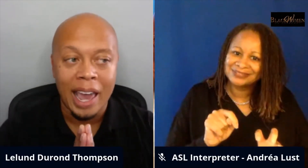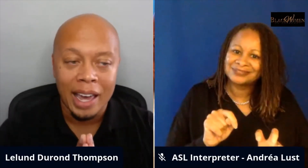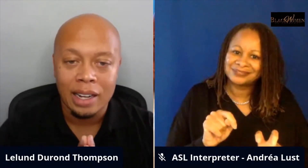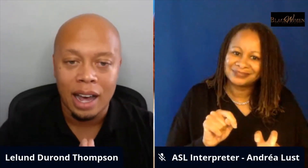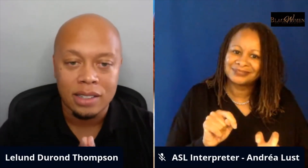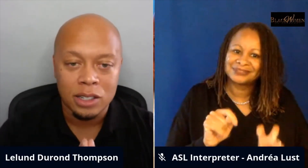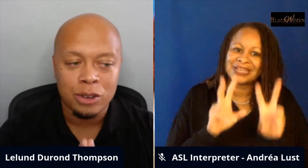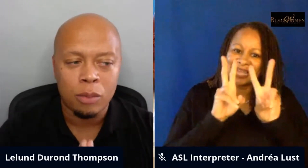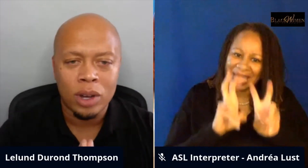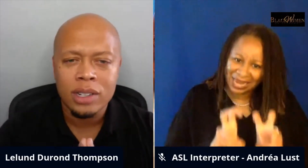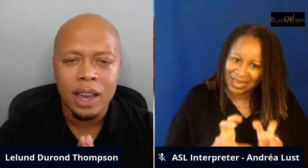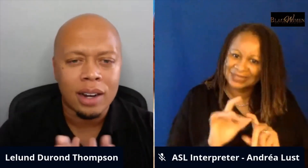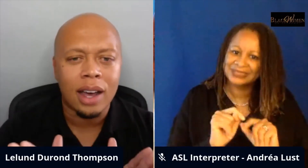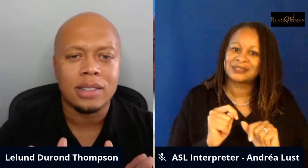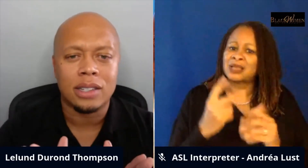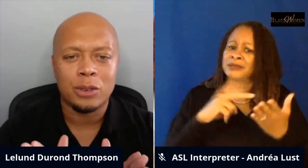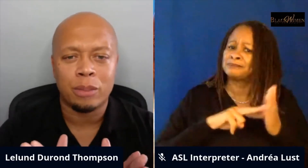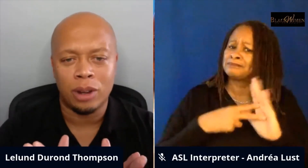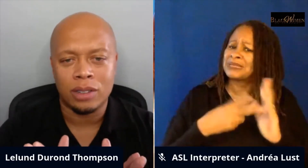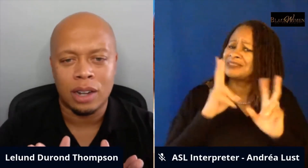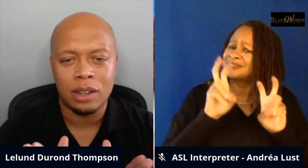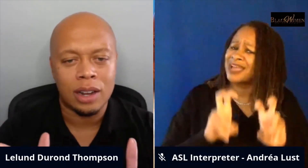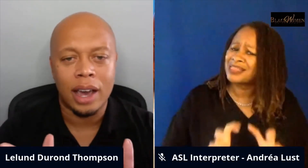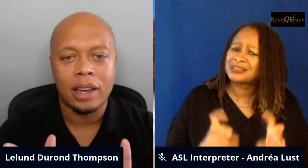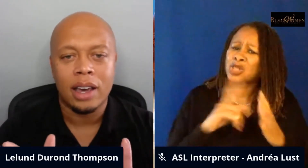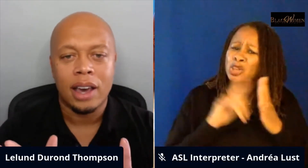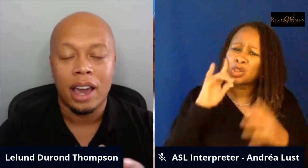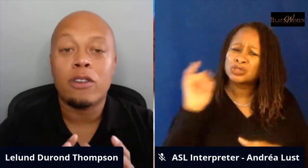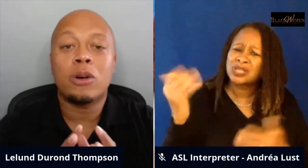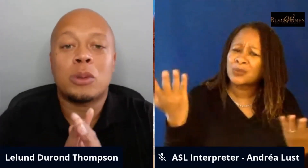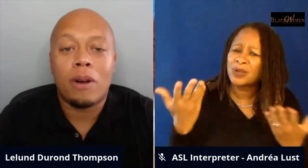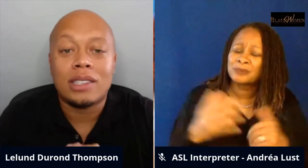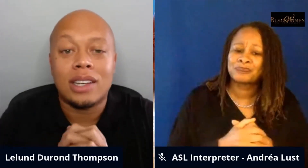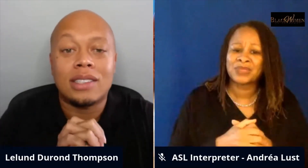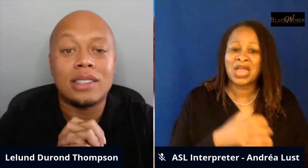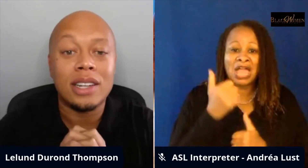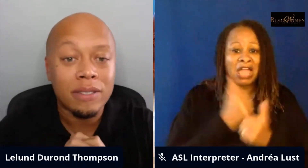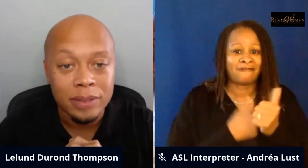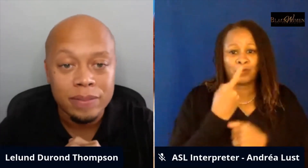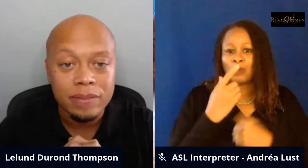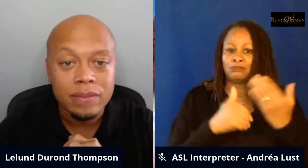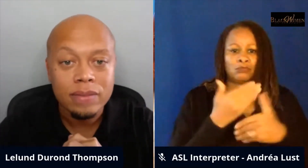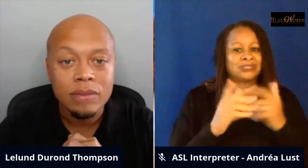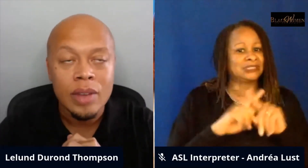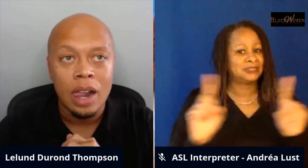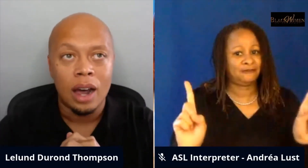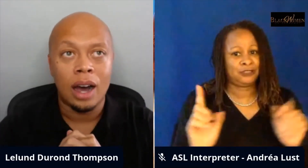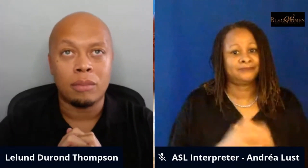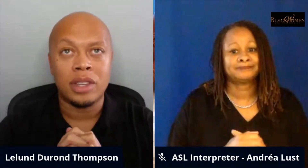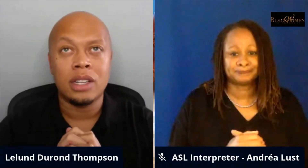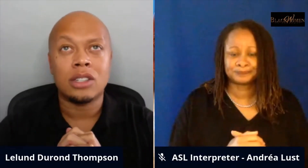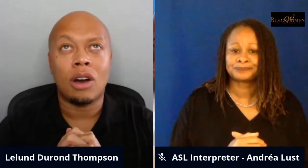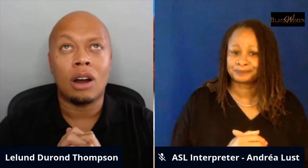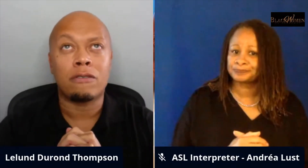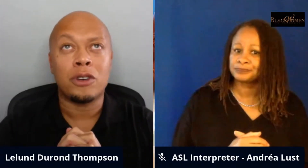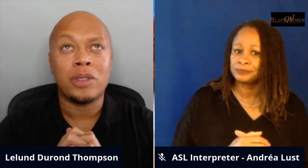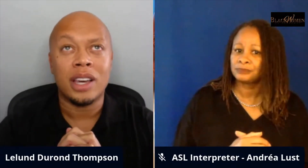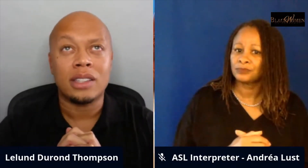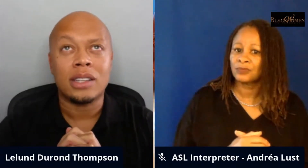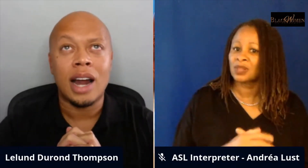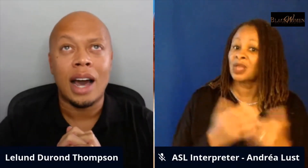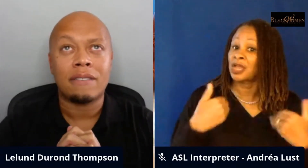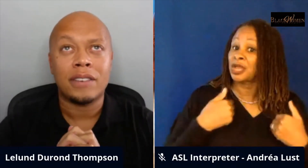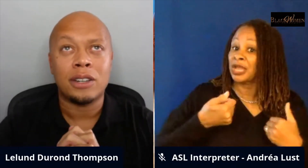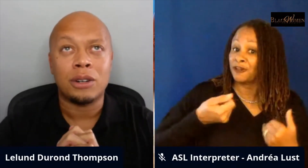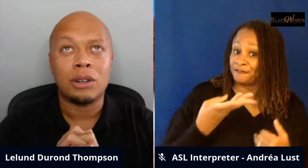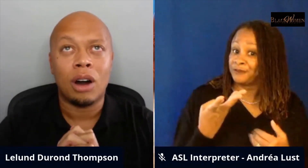I analyze the script. What does analyzing the script look like? Everyone's process is different. These are a few things